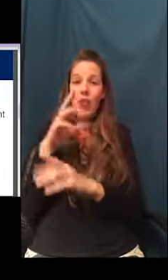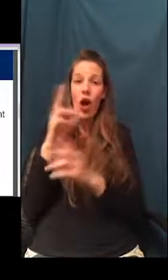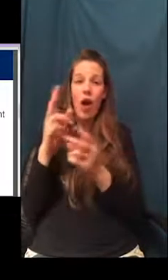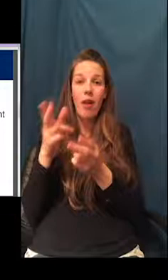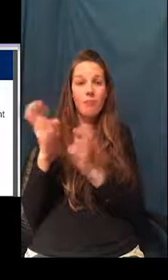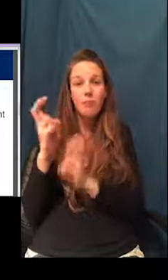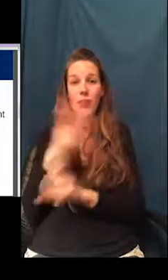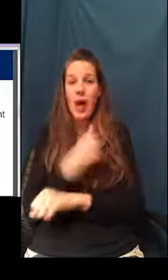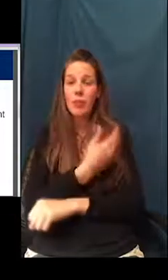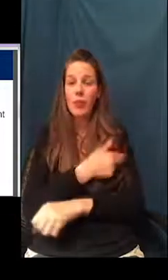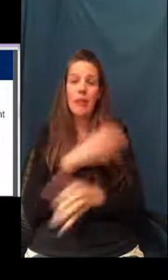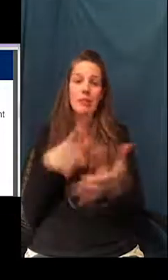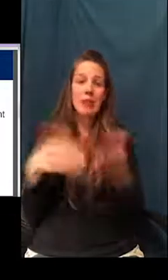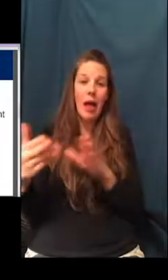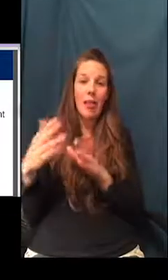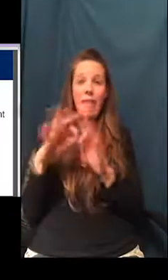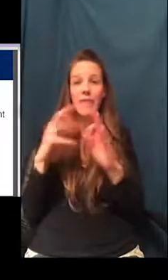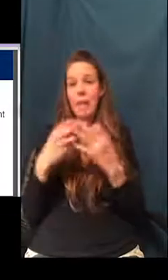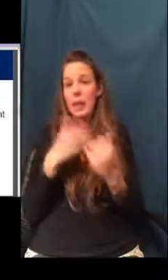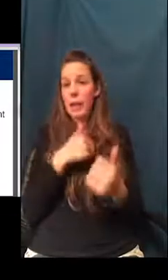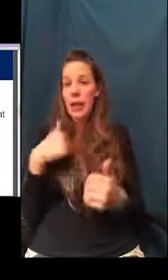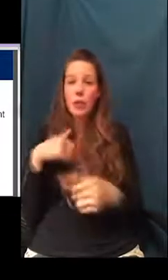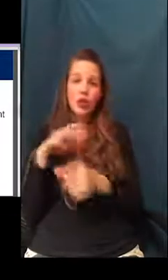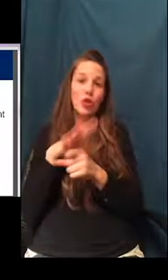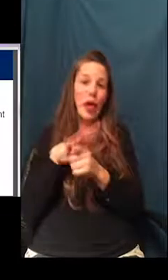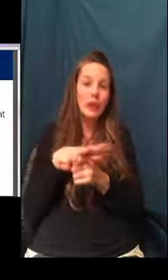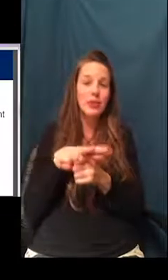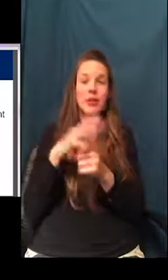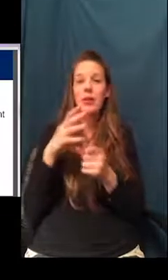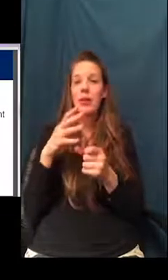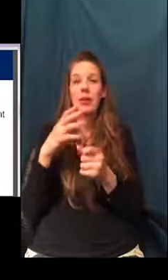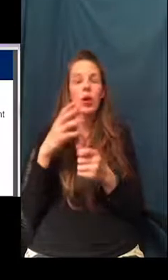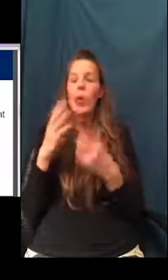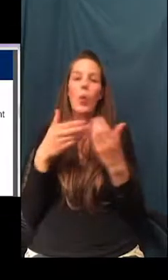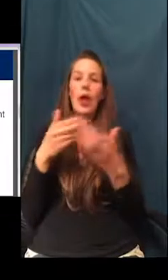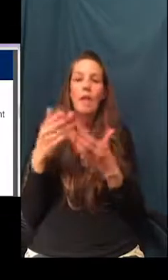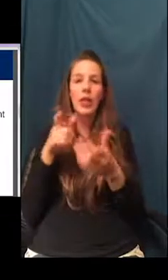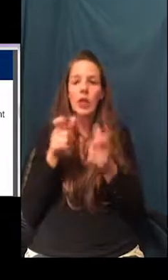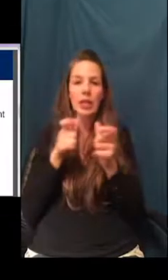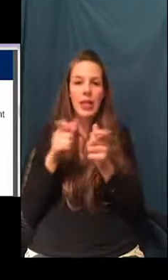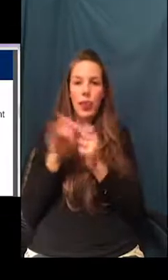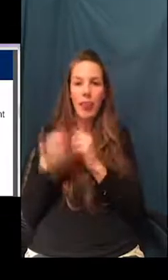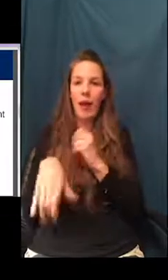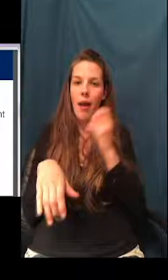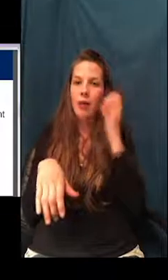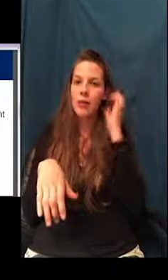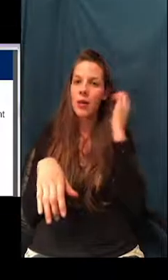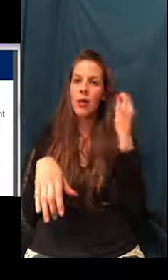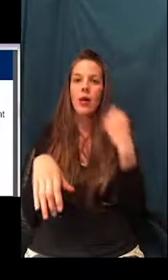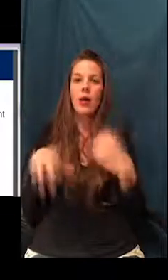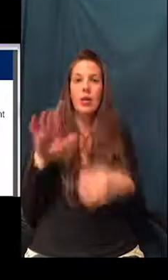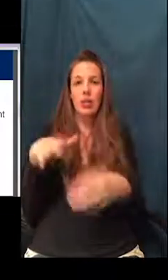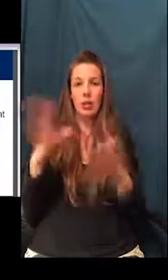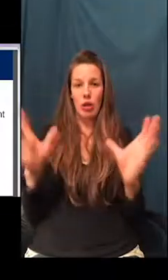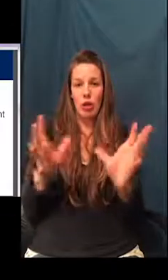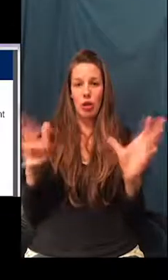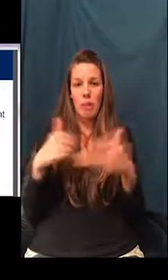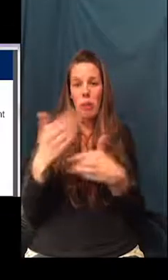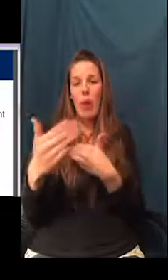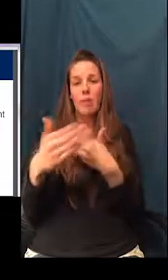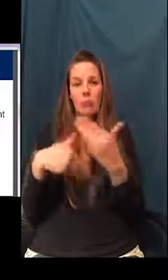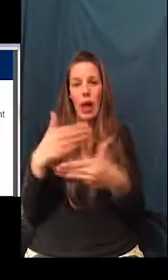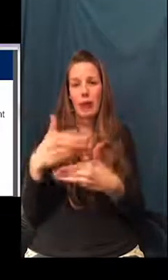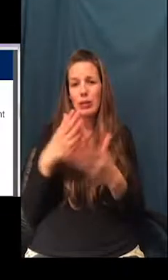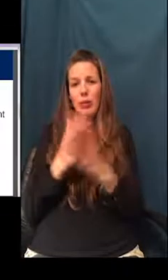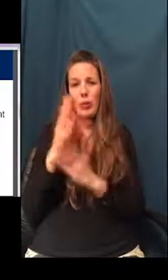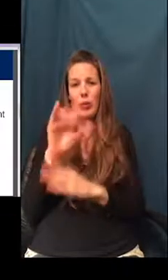whether there's deaths in the hospital, family members, stress, whatever they're dealing with, we're really just encouraging them to process through a lot of